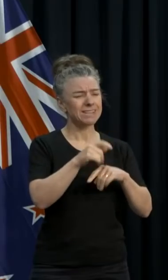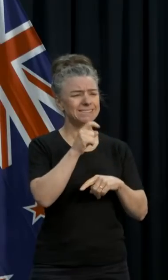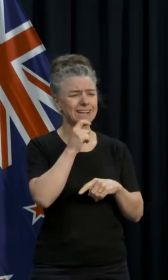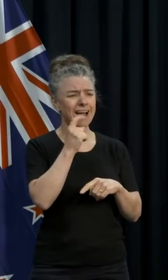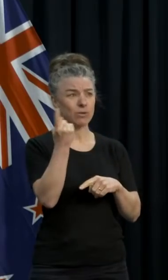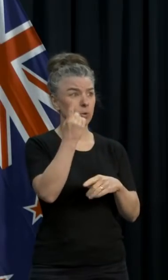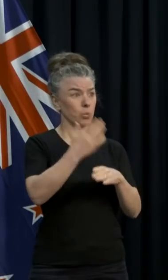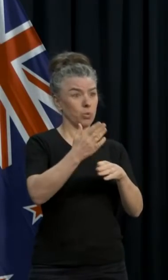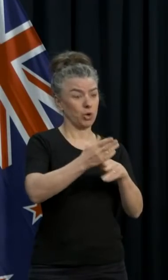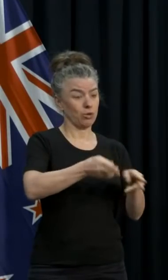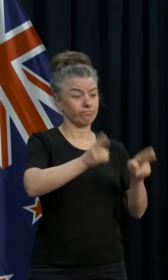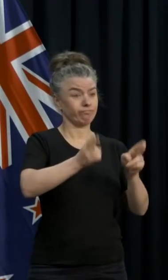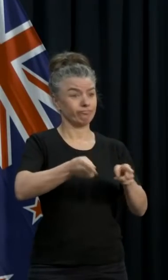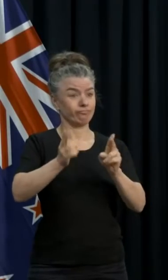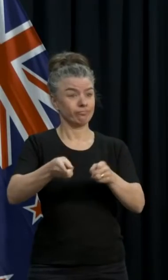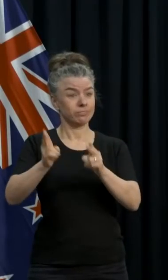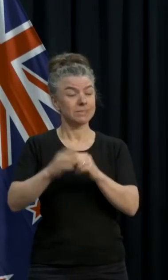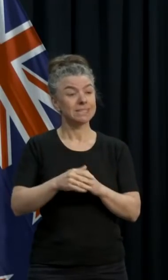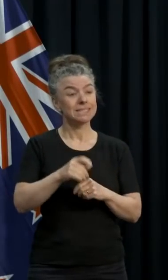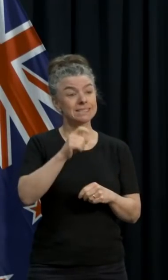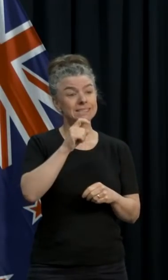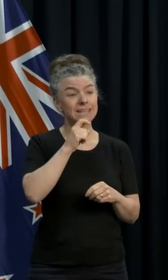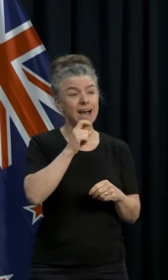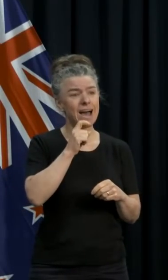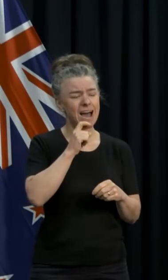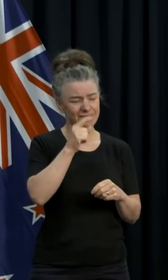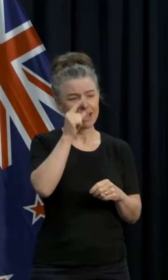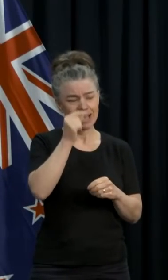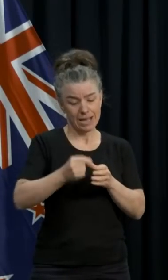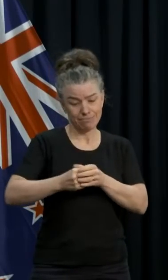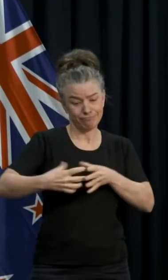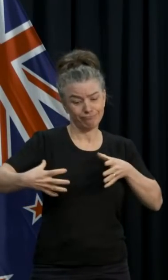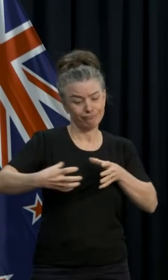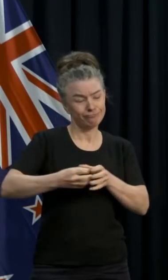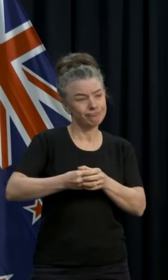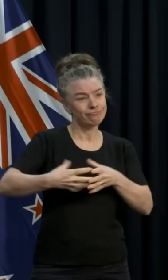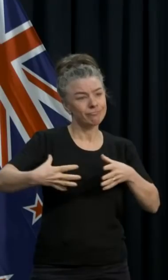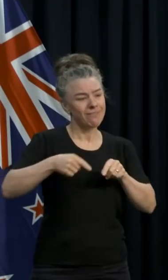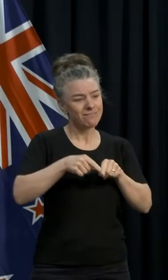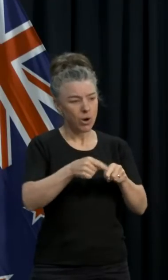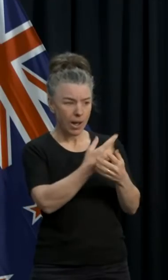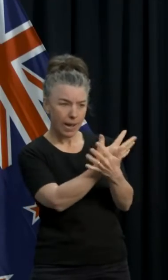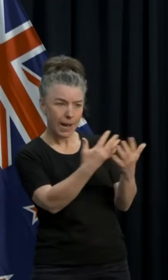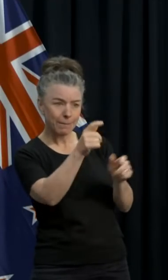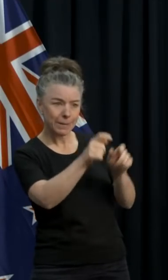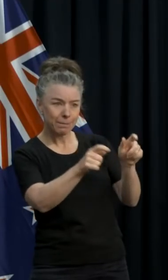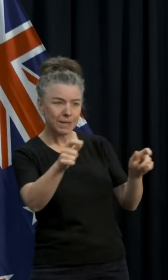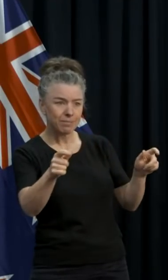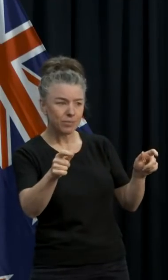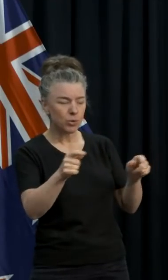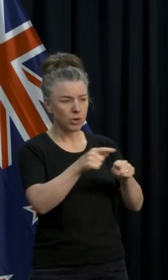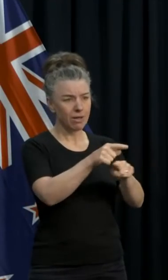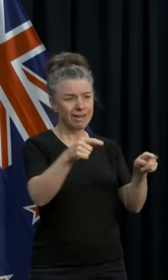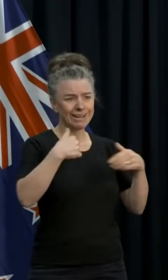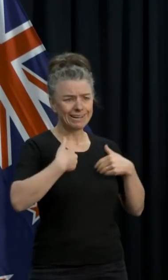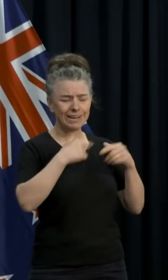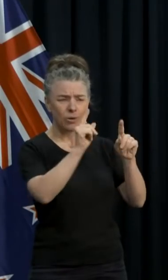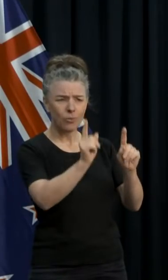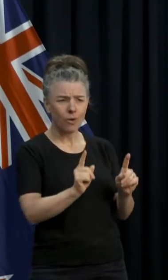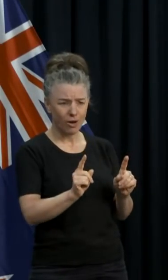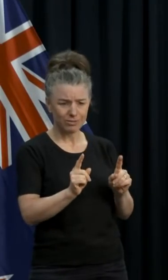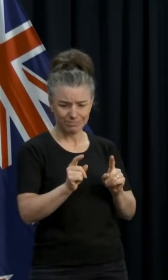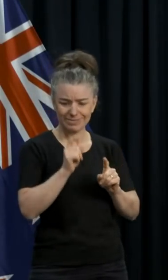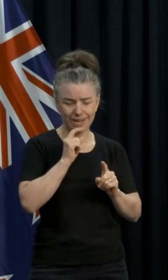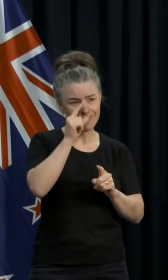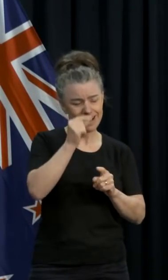at the facilities. The staffing scales up and down at the facilities as required, depending on the number of guests who are staying